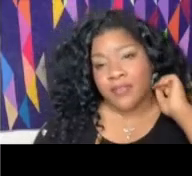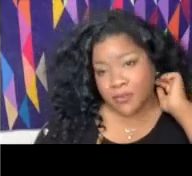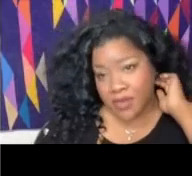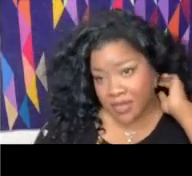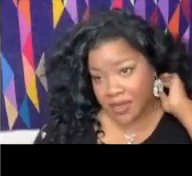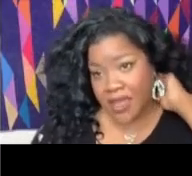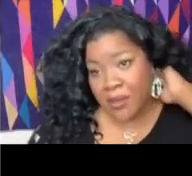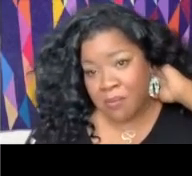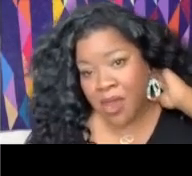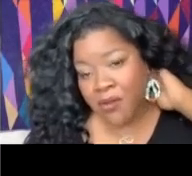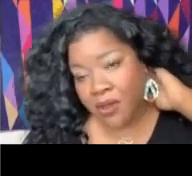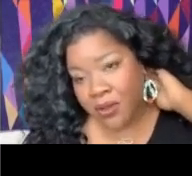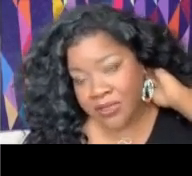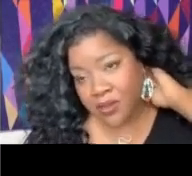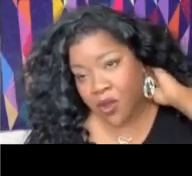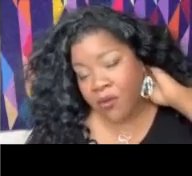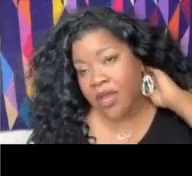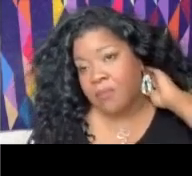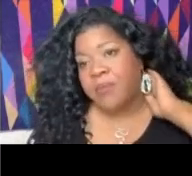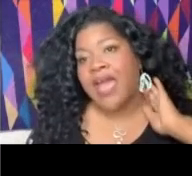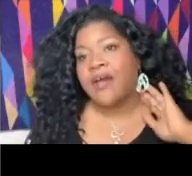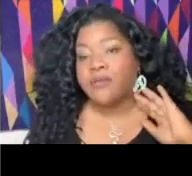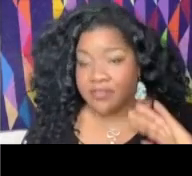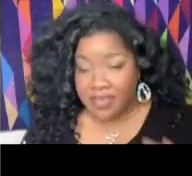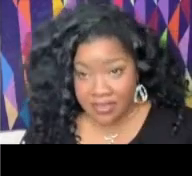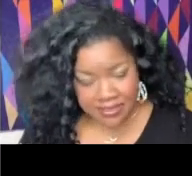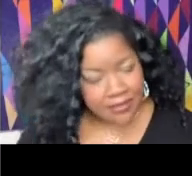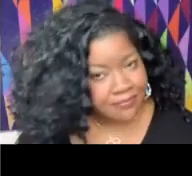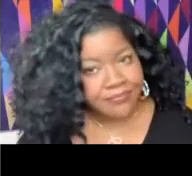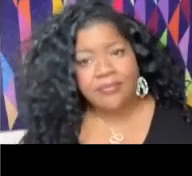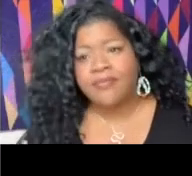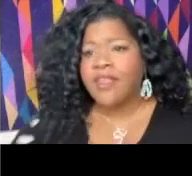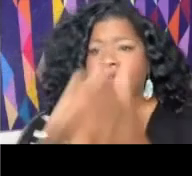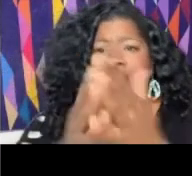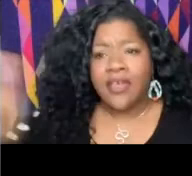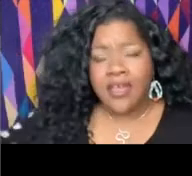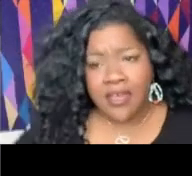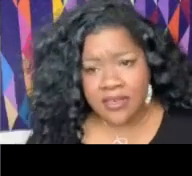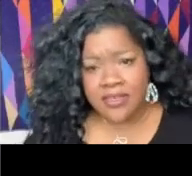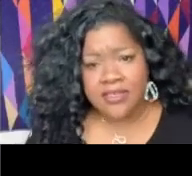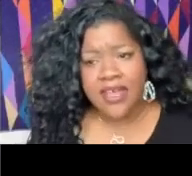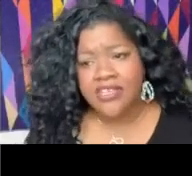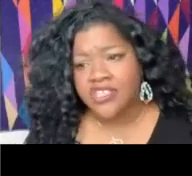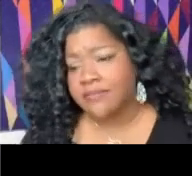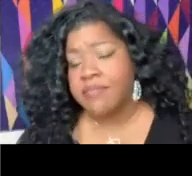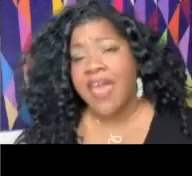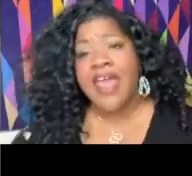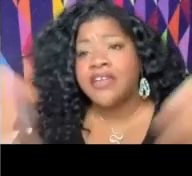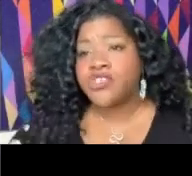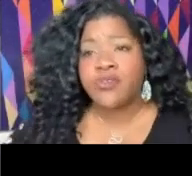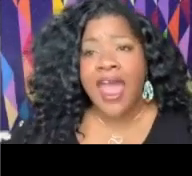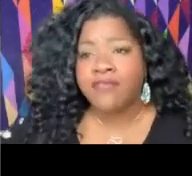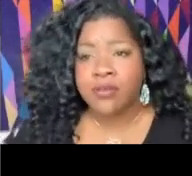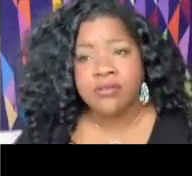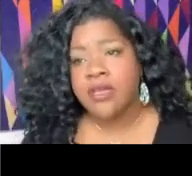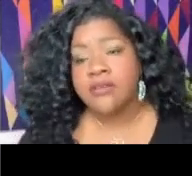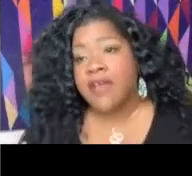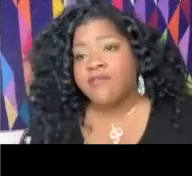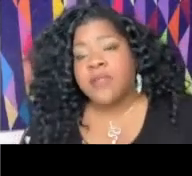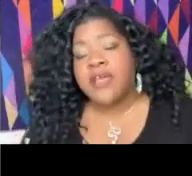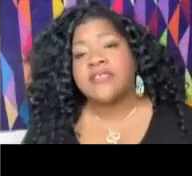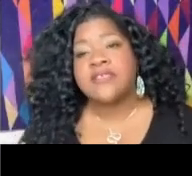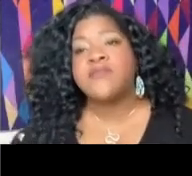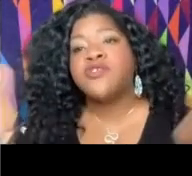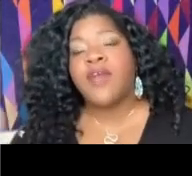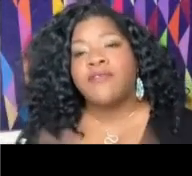up on the screen. Miracles and glory abound. This is an installation that has traveled